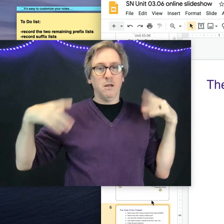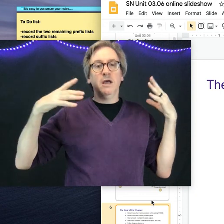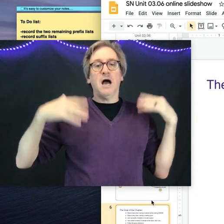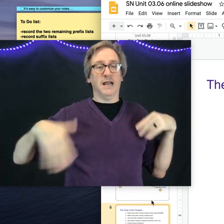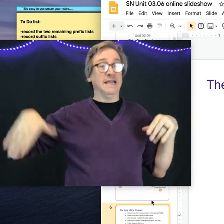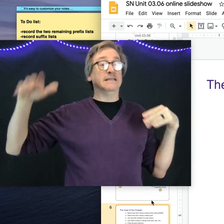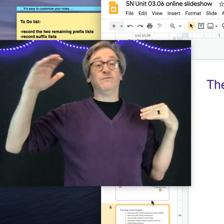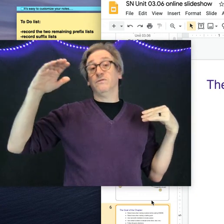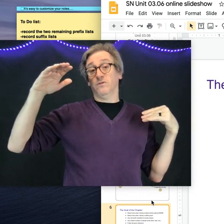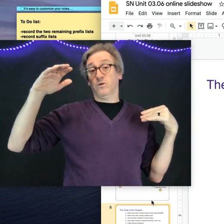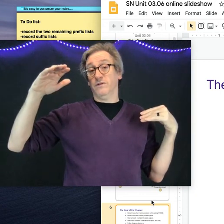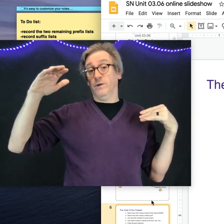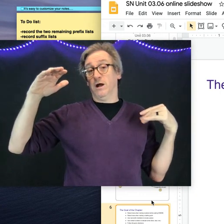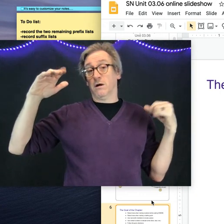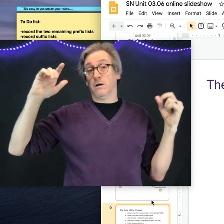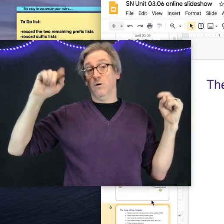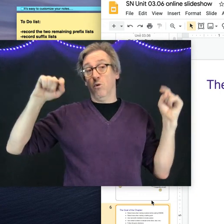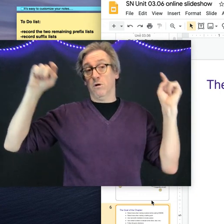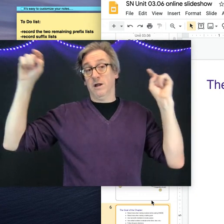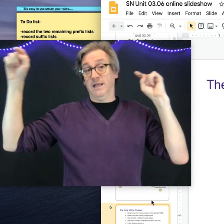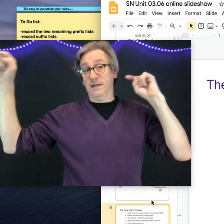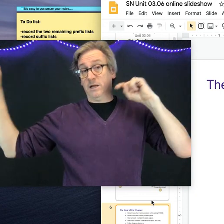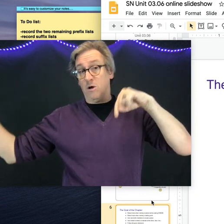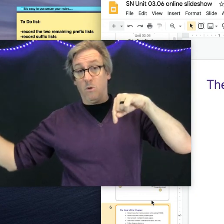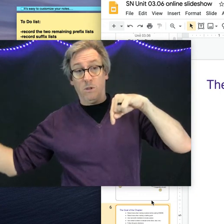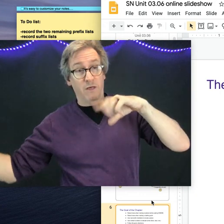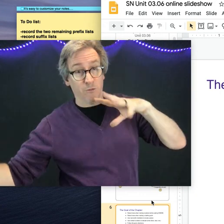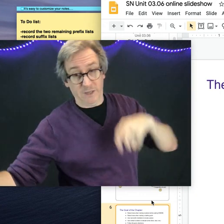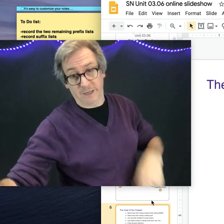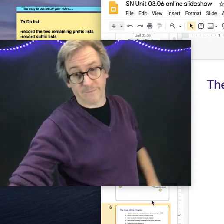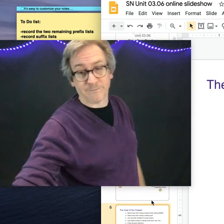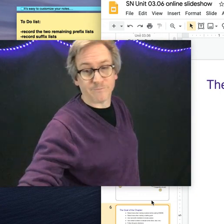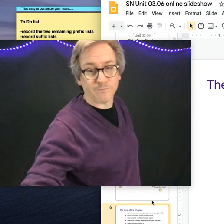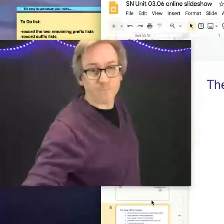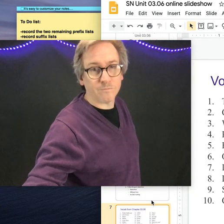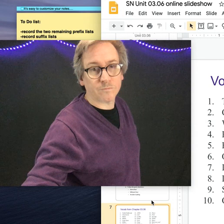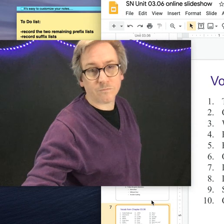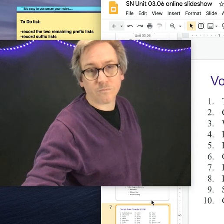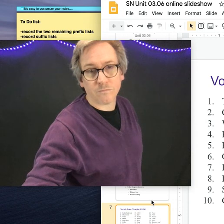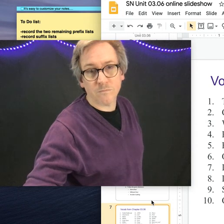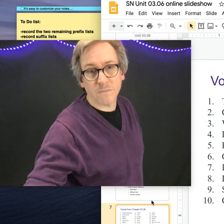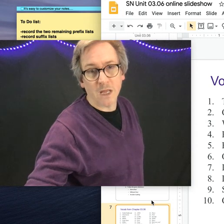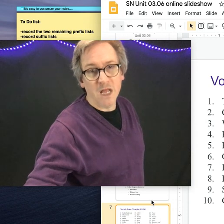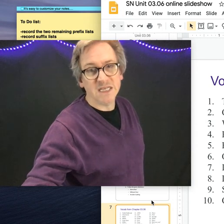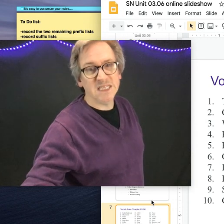are, on a different floor than we are, or in a whole other building.